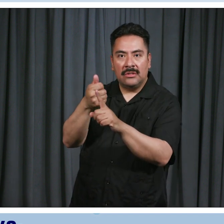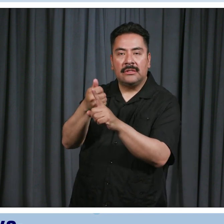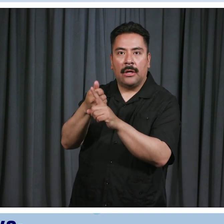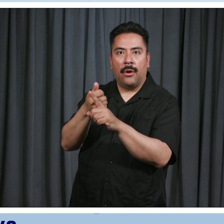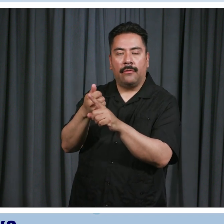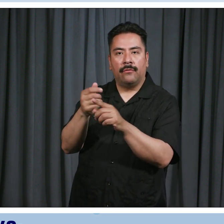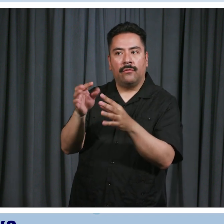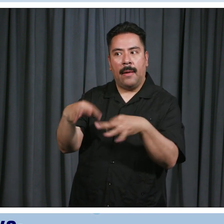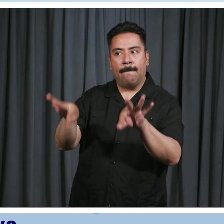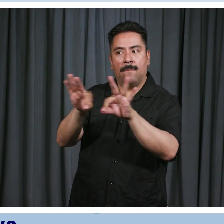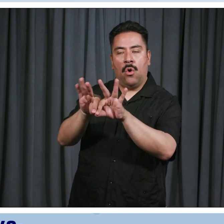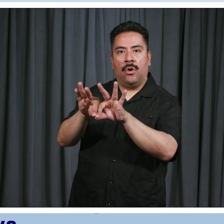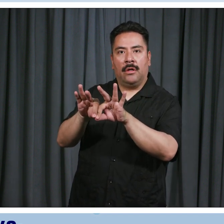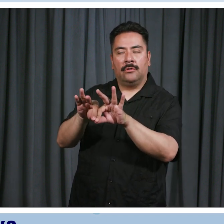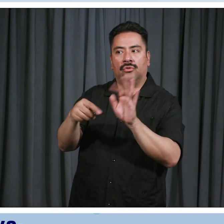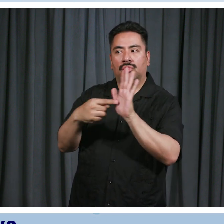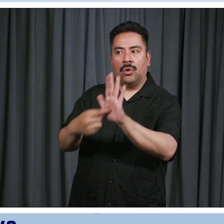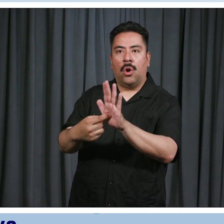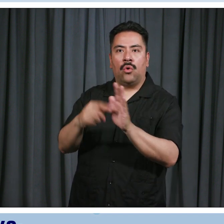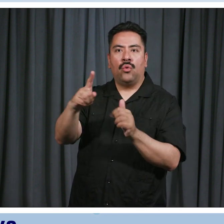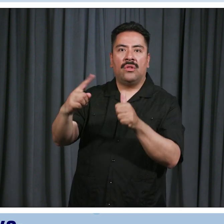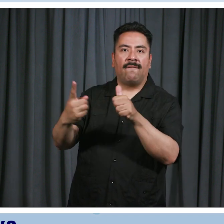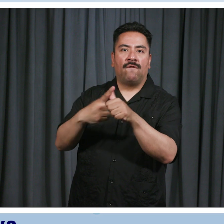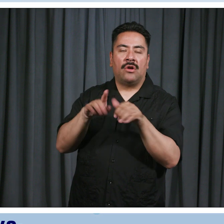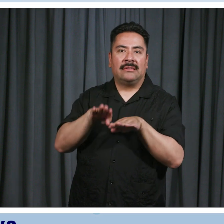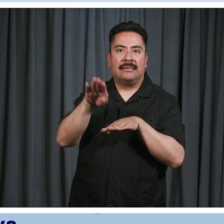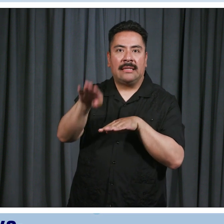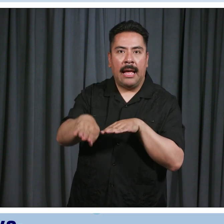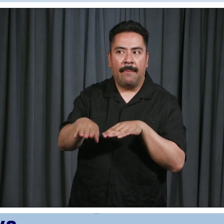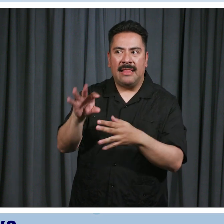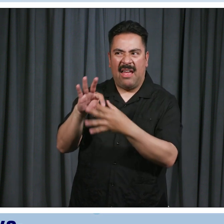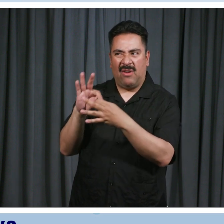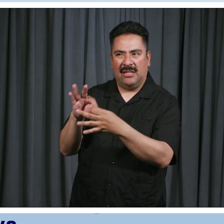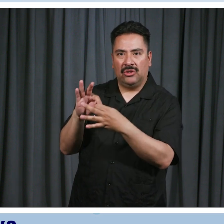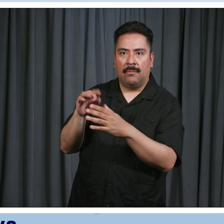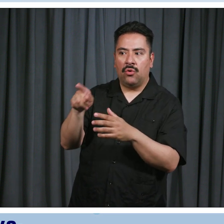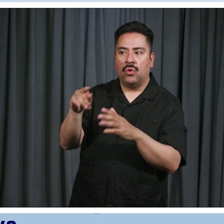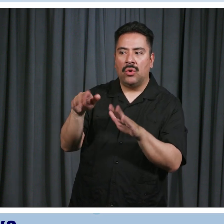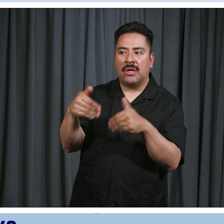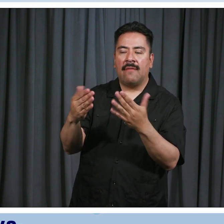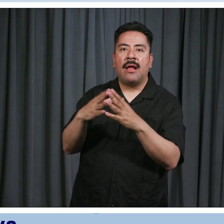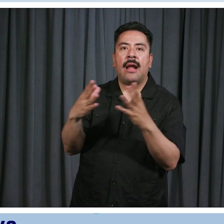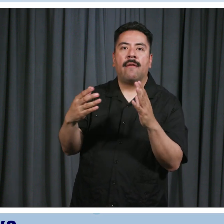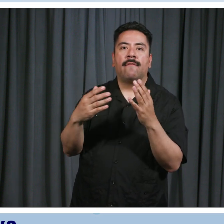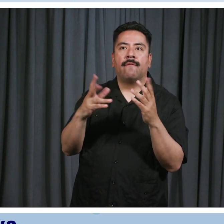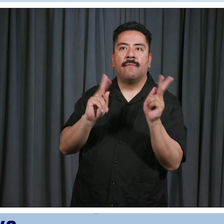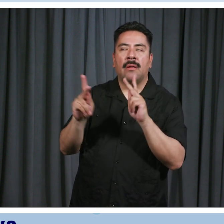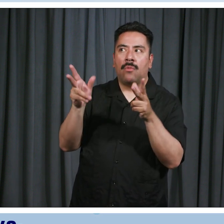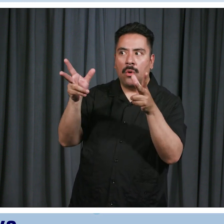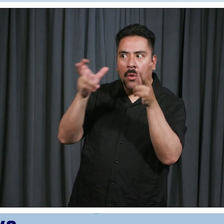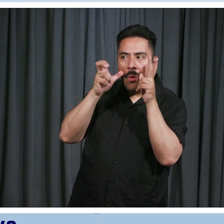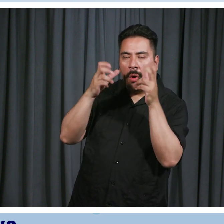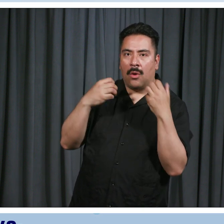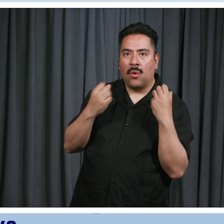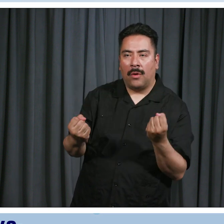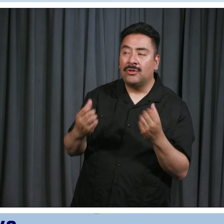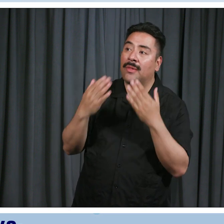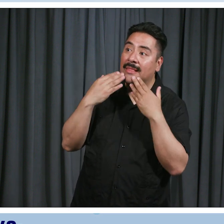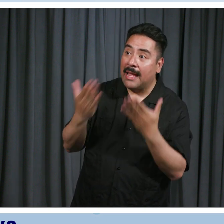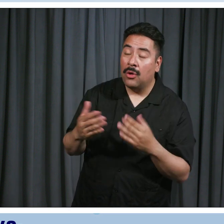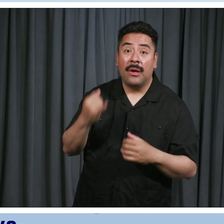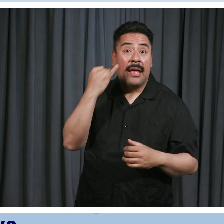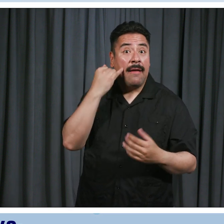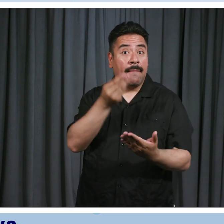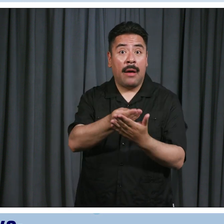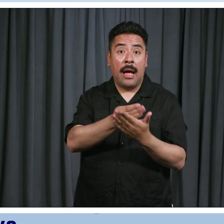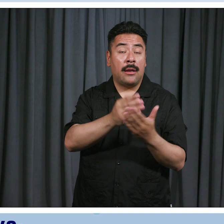that relationship too. So you were that first step, and you give a lot of people courage by saying that. So thank you. If money was